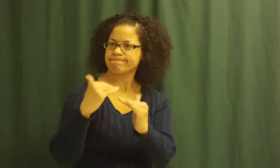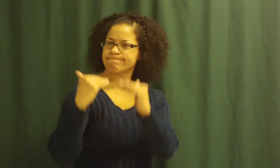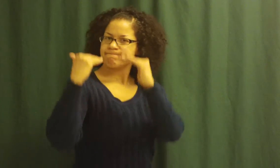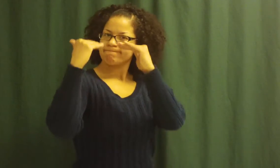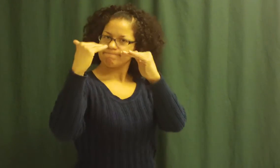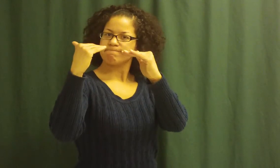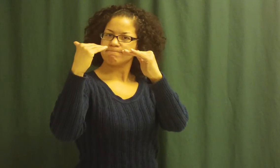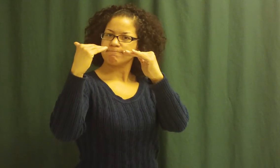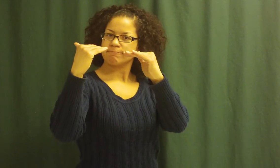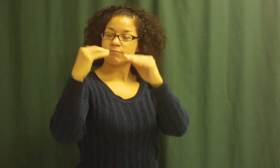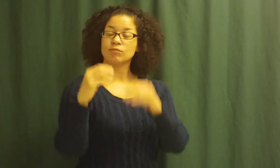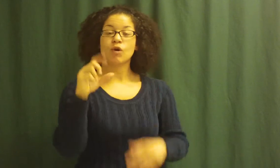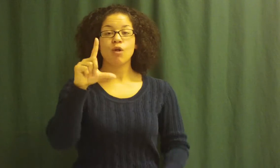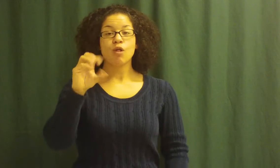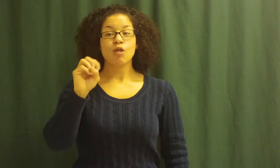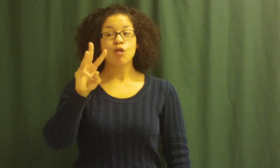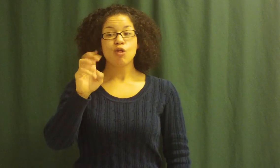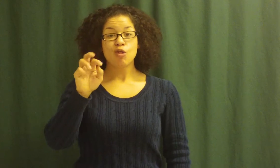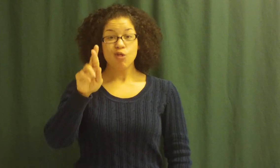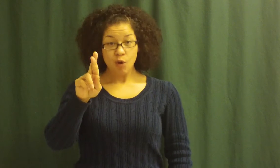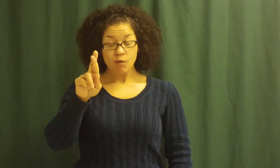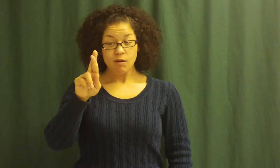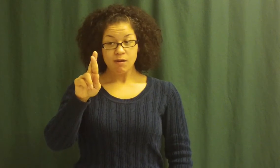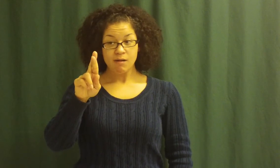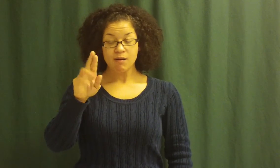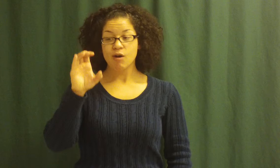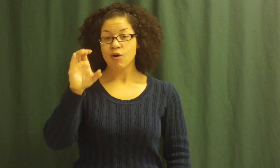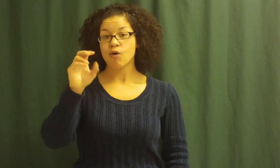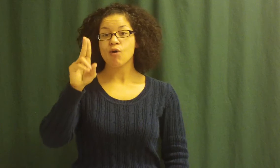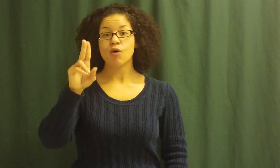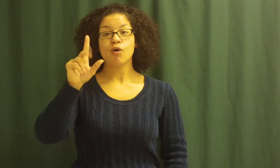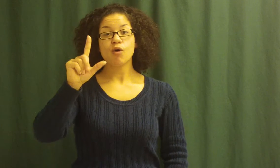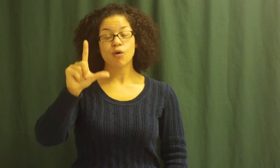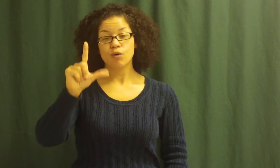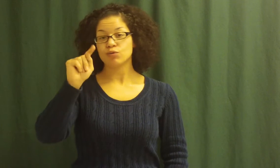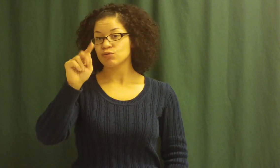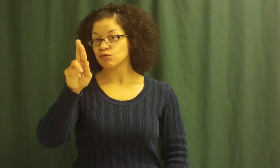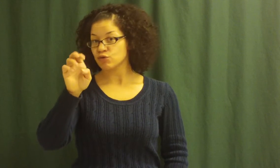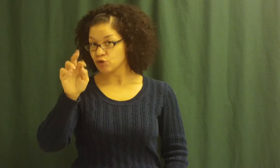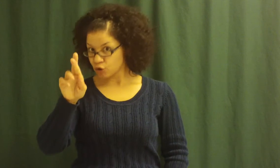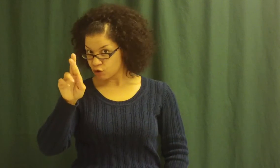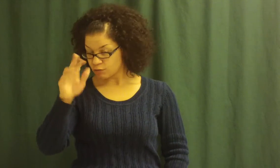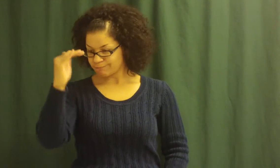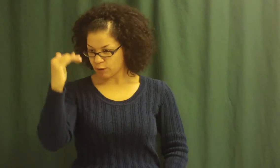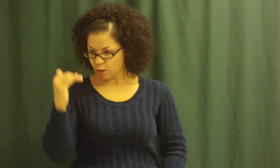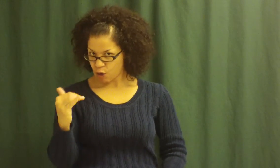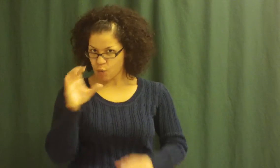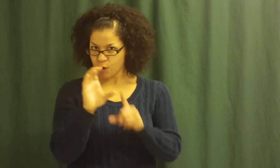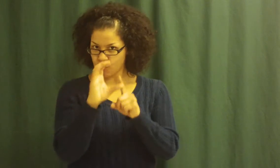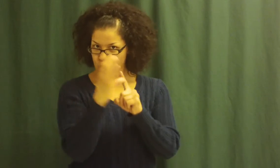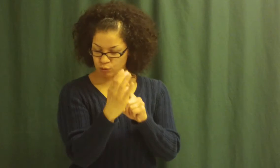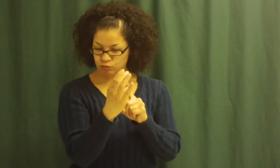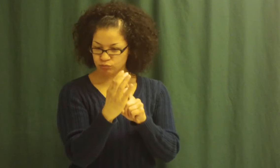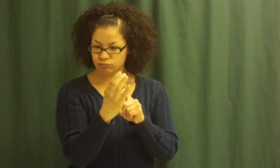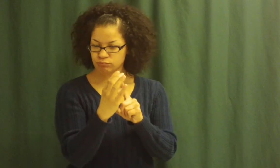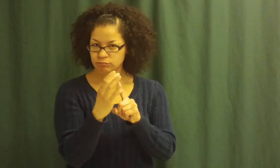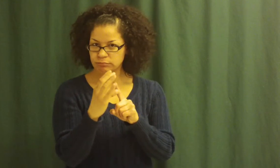Lower culture, or popular culture, generally pursued by the working and